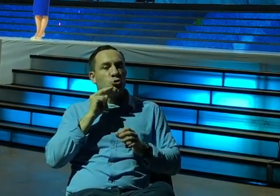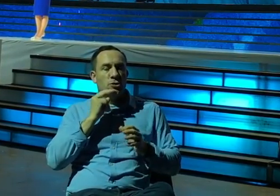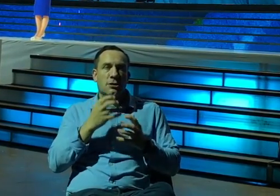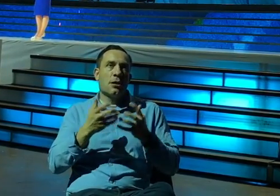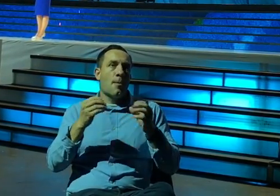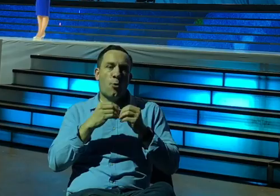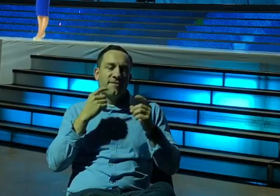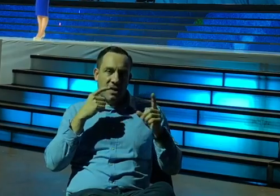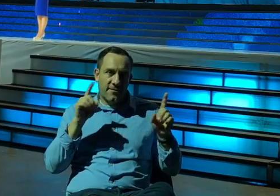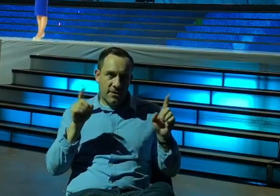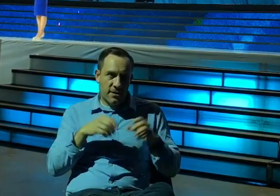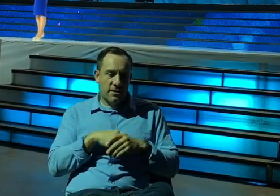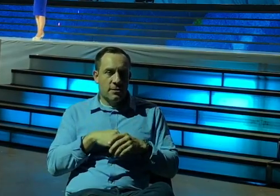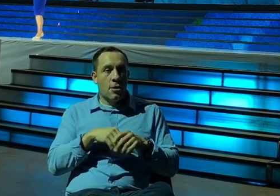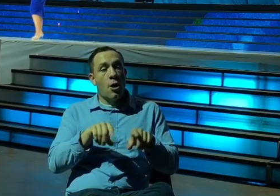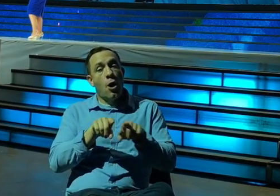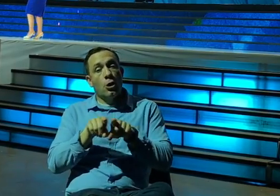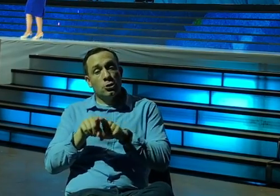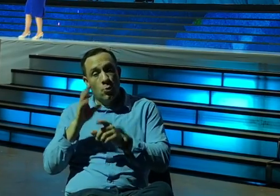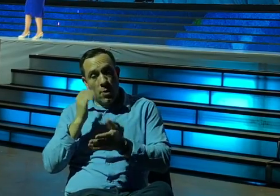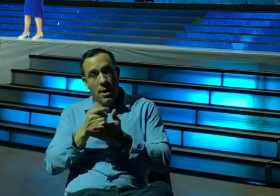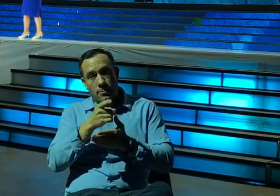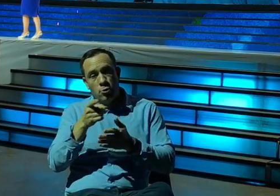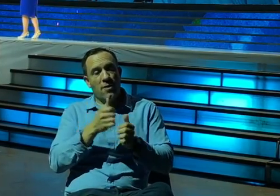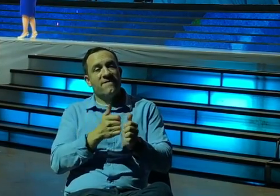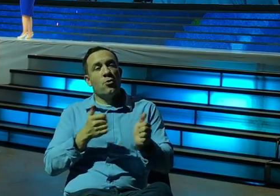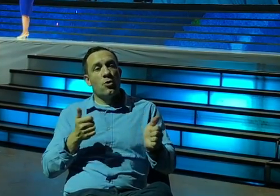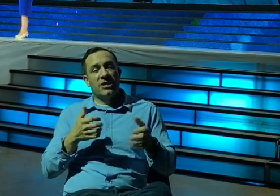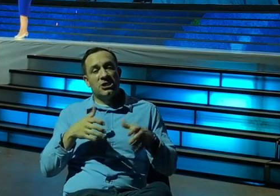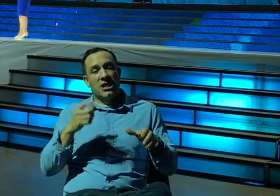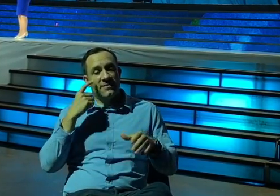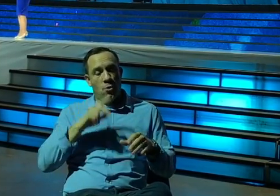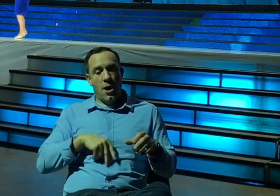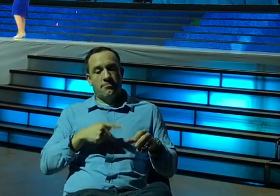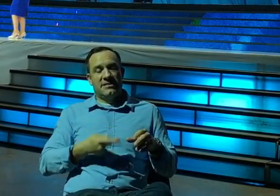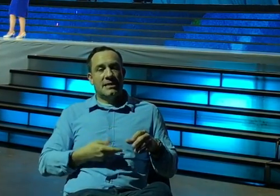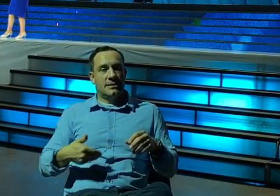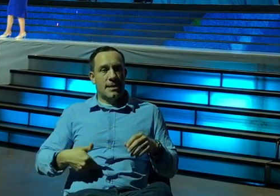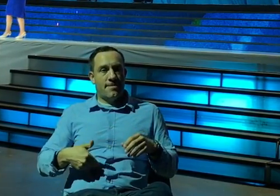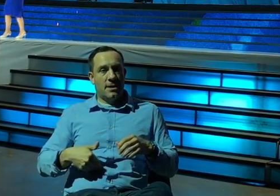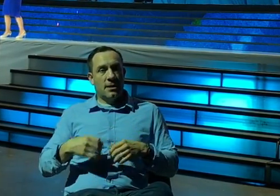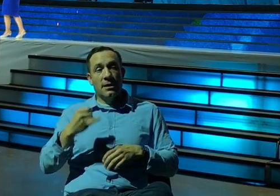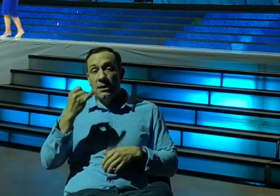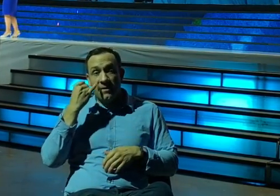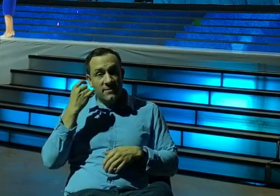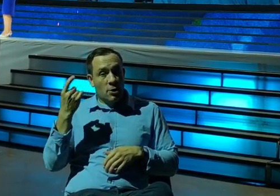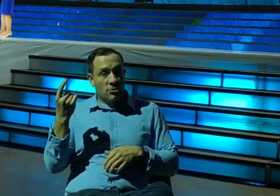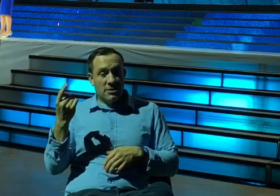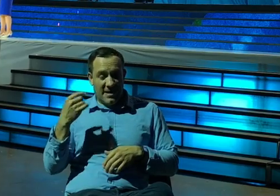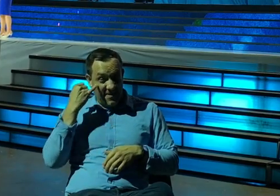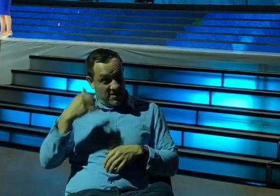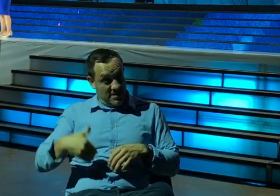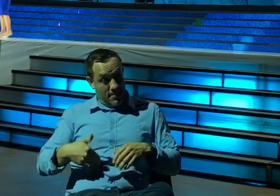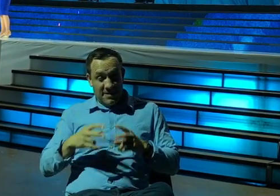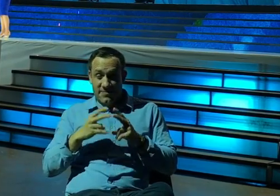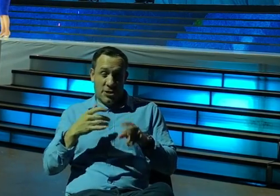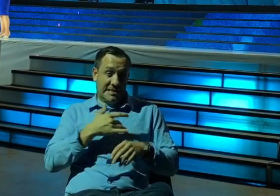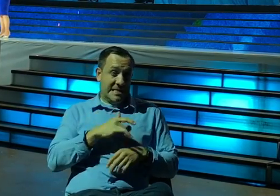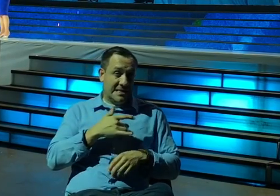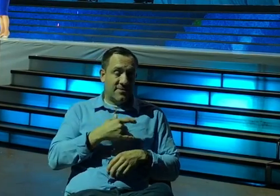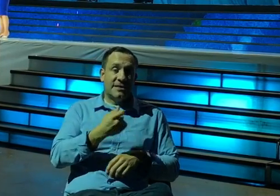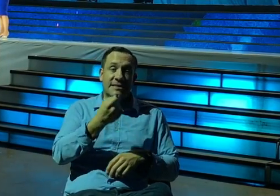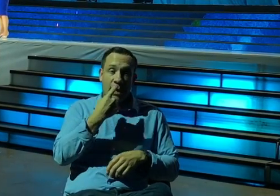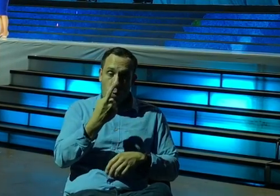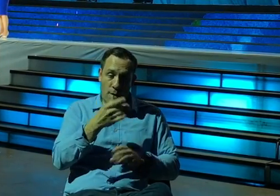more effectively. It also helps you avoid the chances for an upset stomach. If your stomach is super sensitive, take 1 capsule